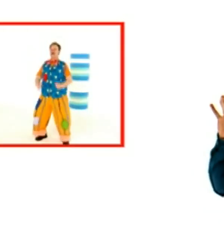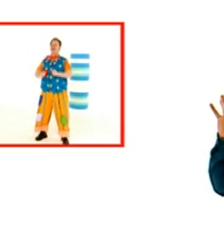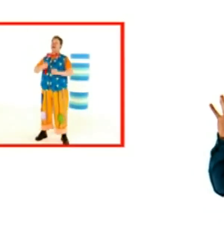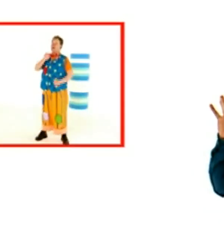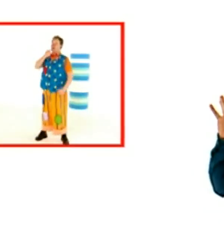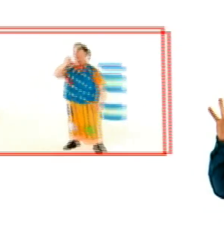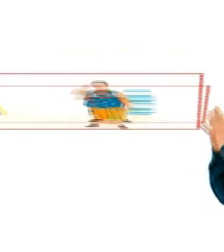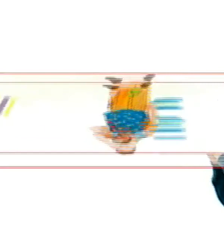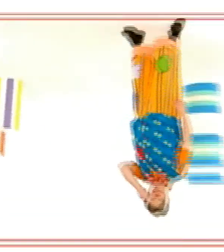Tumble.